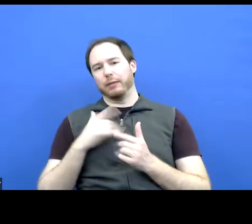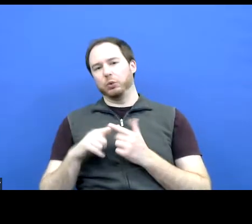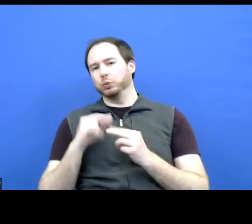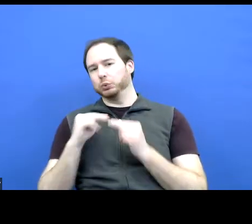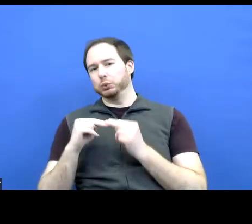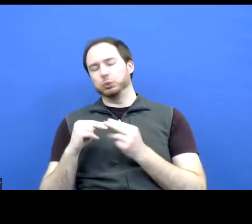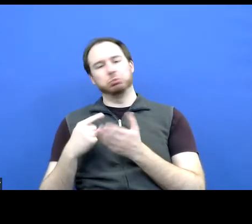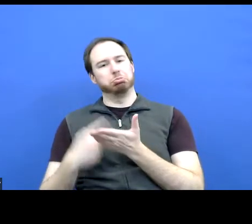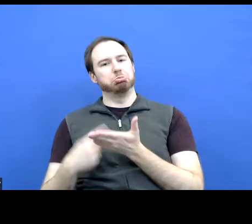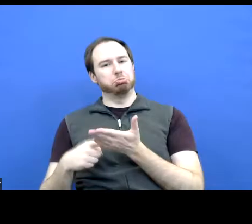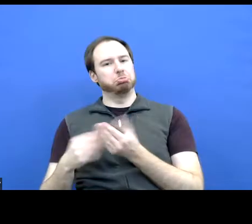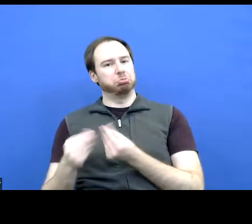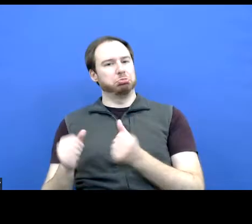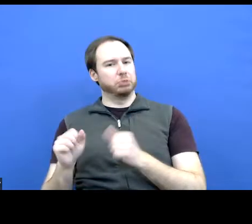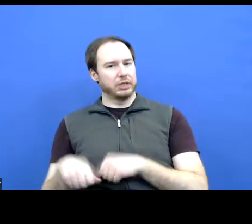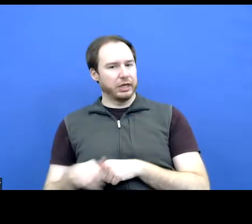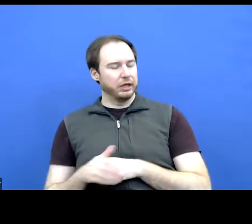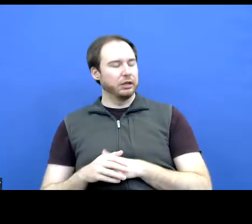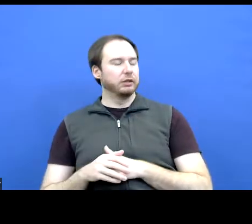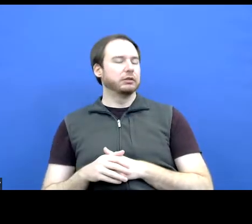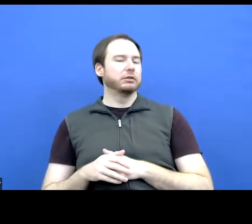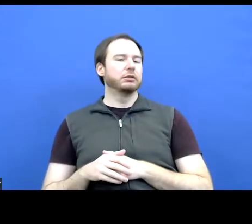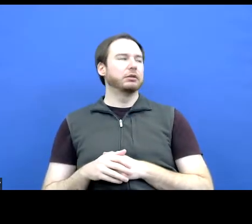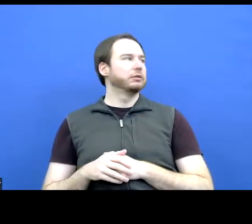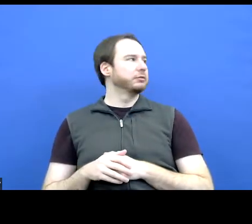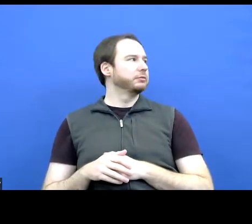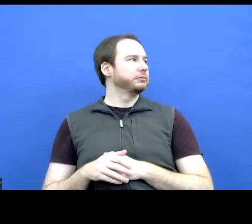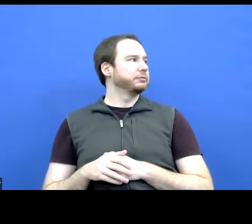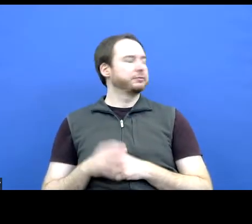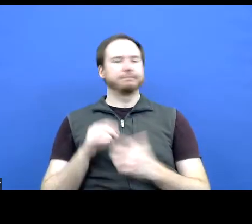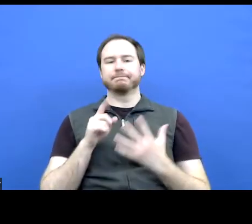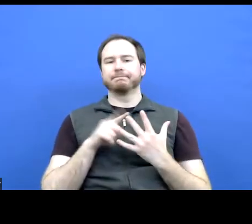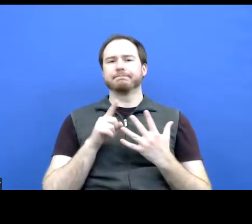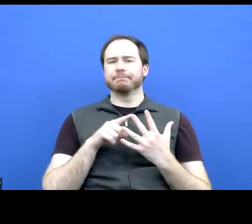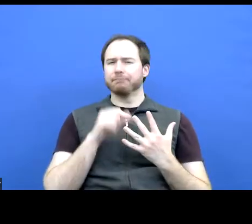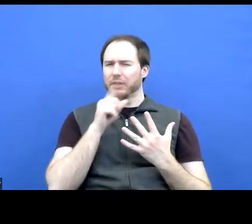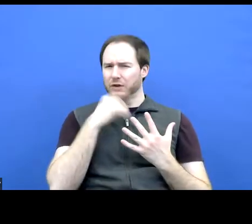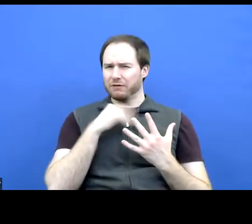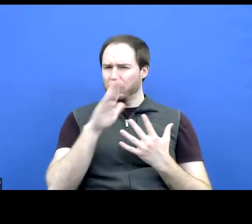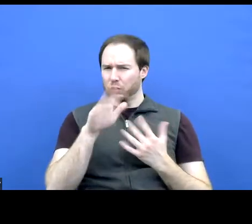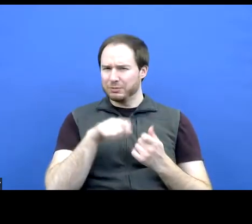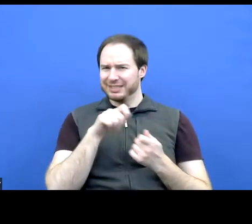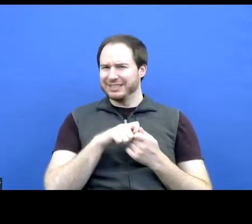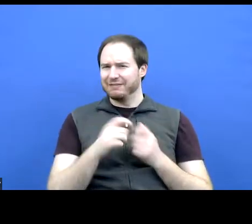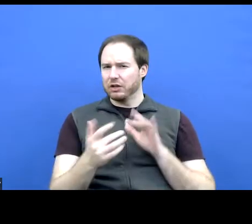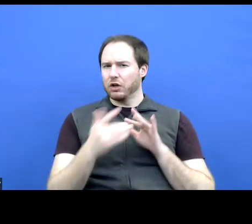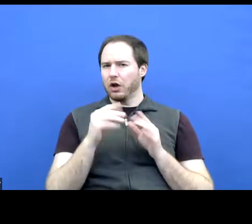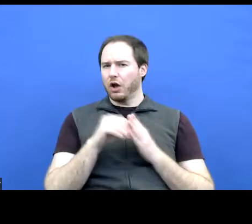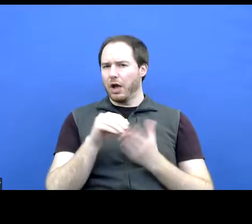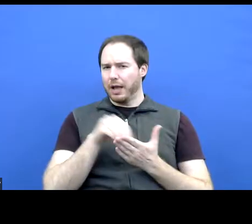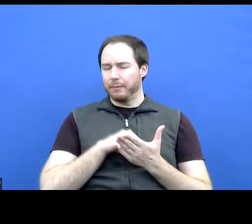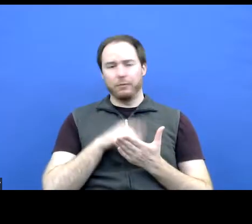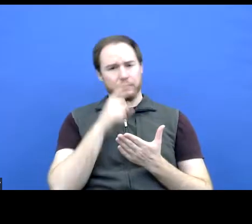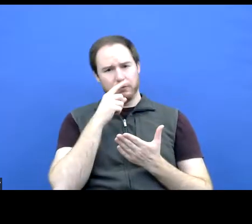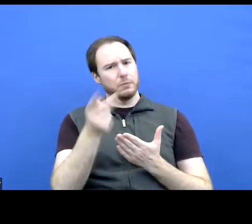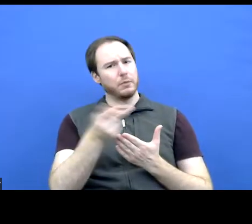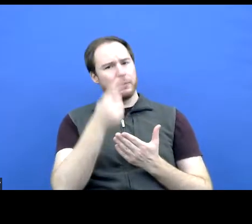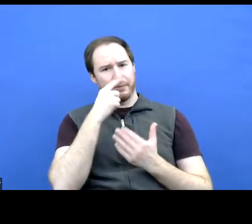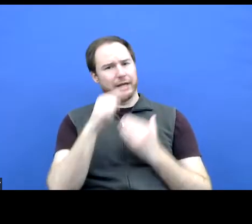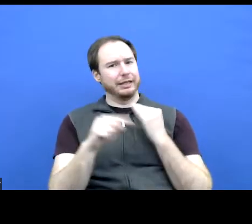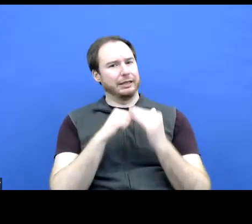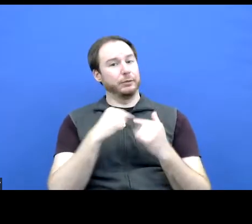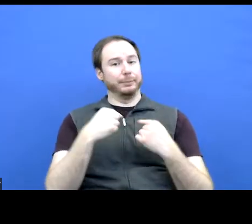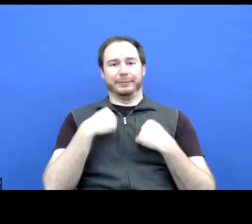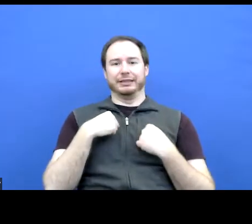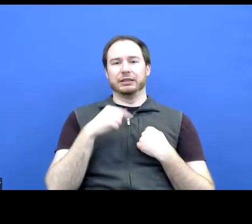about to mitigate. I don't know if I have your contact from the application, but if one of you could send an email again